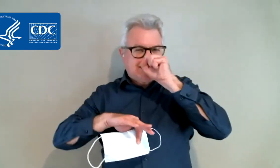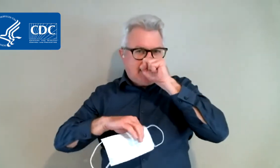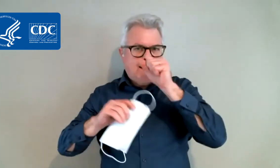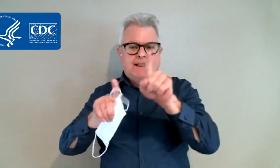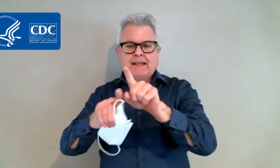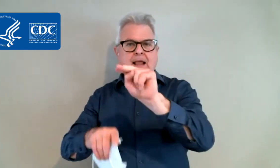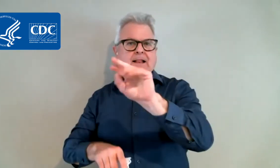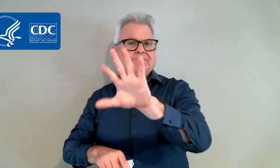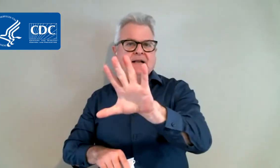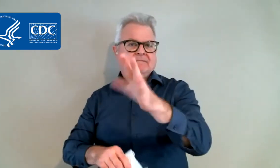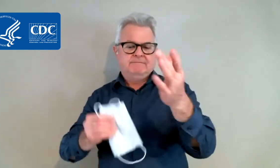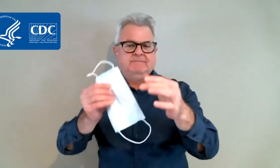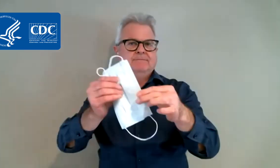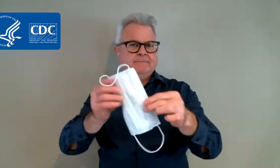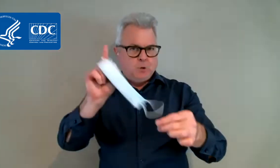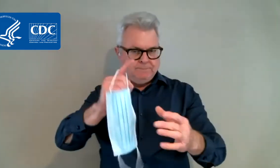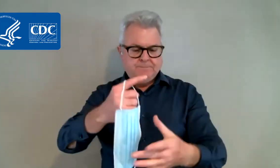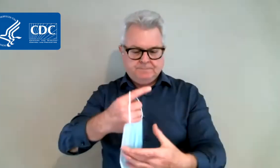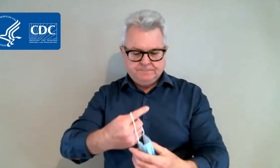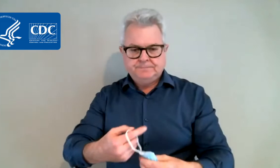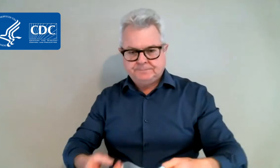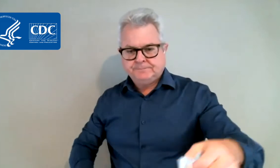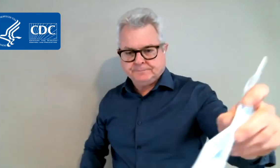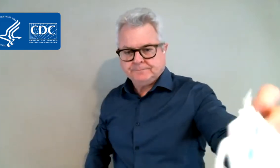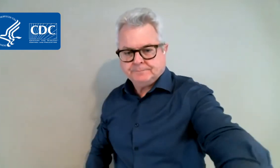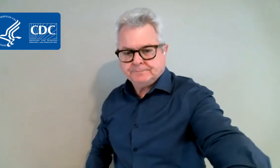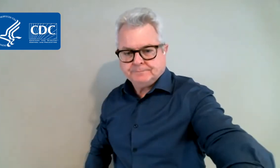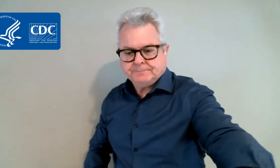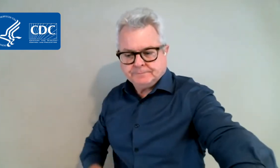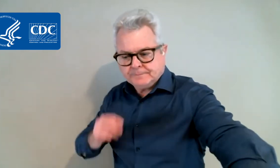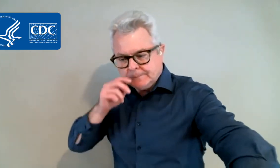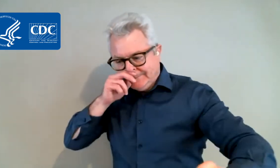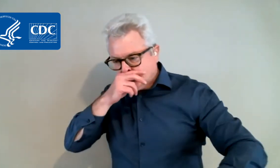and not as tightly woven or as dense as the KN95 is.